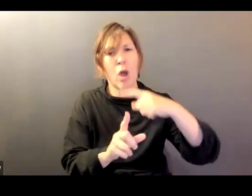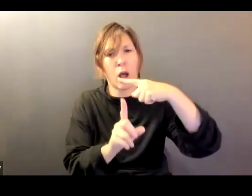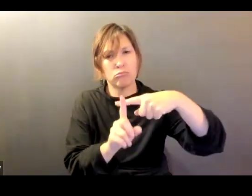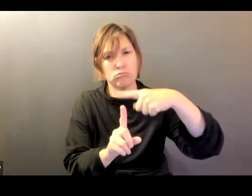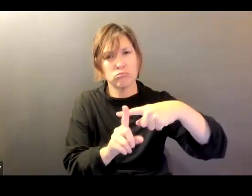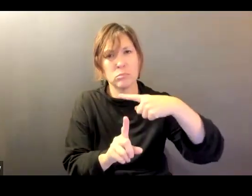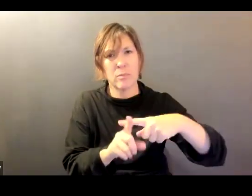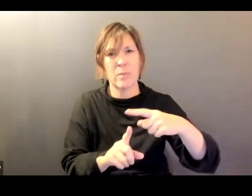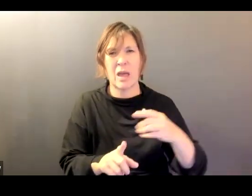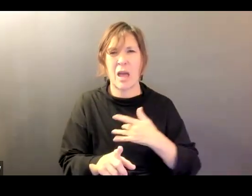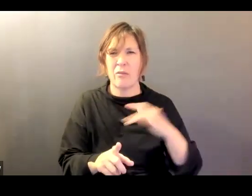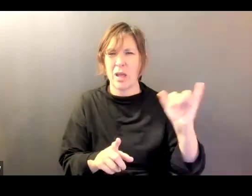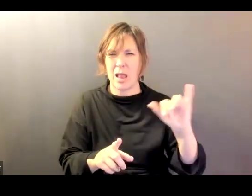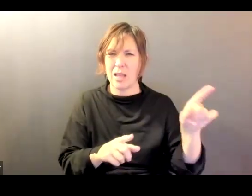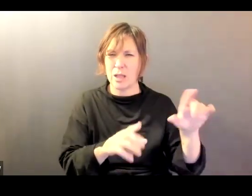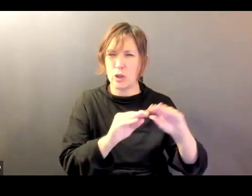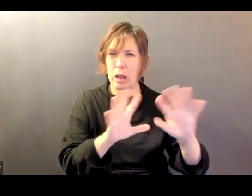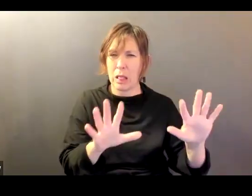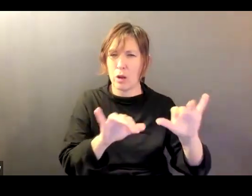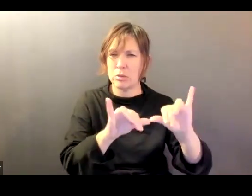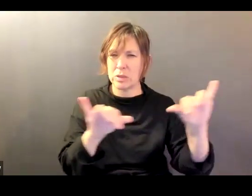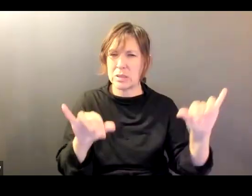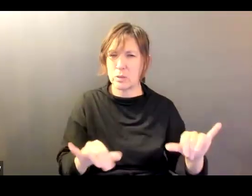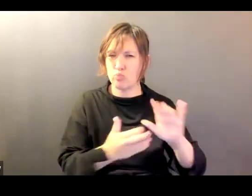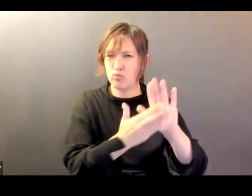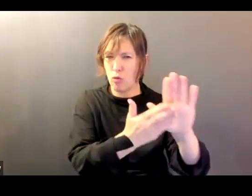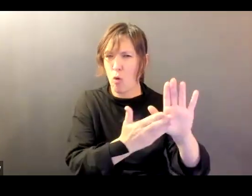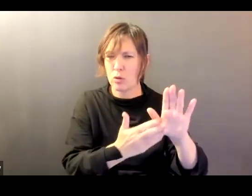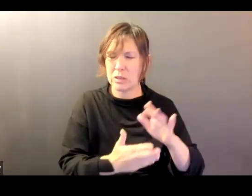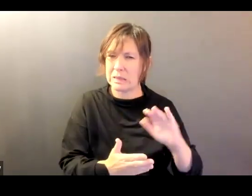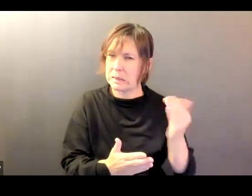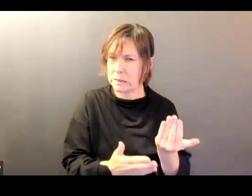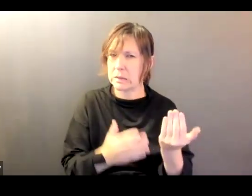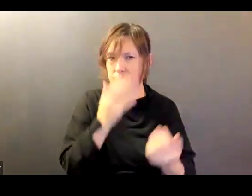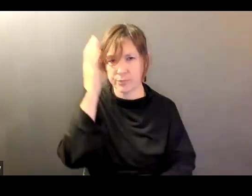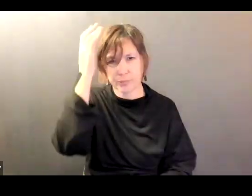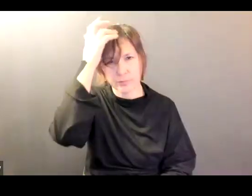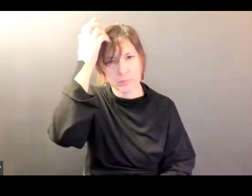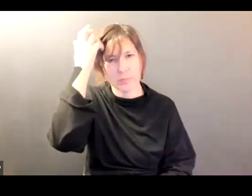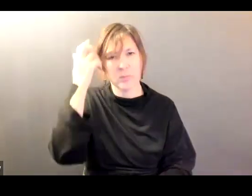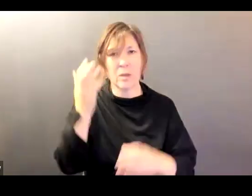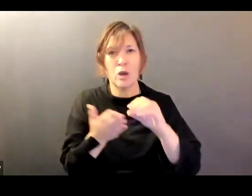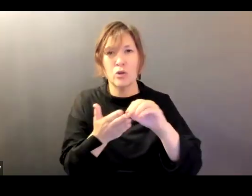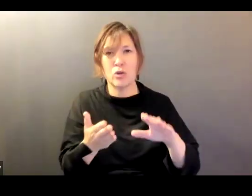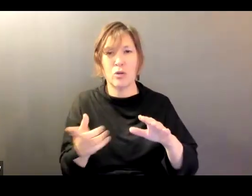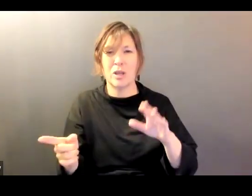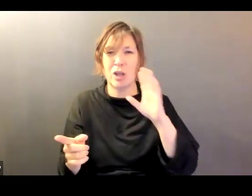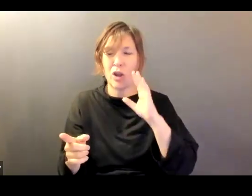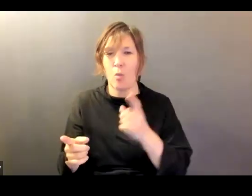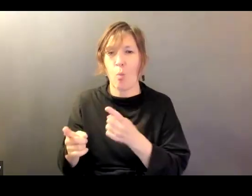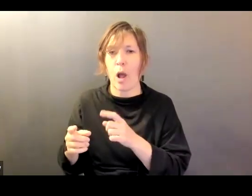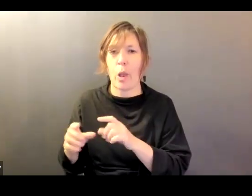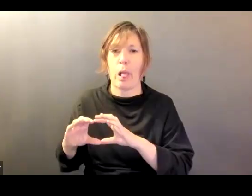clear a clearer system strategy. Moving kids from special ed as a place